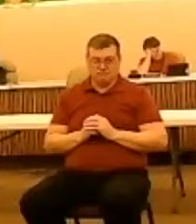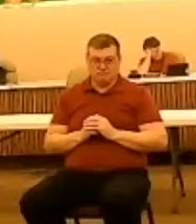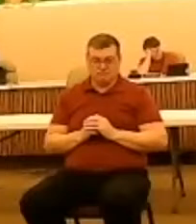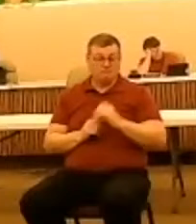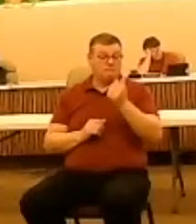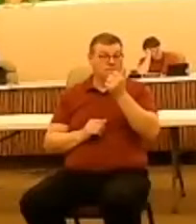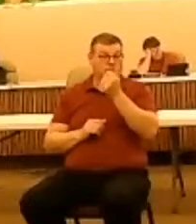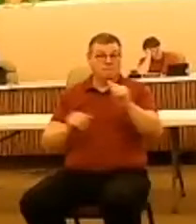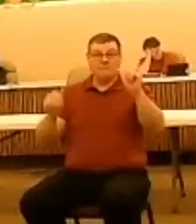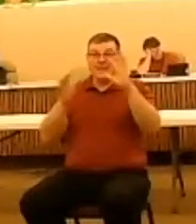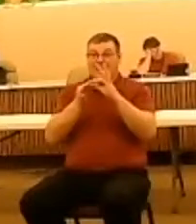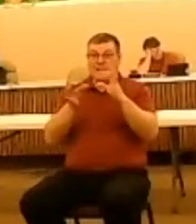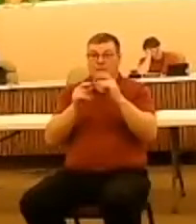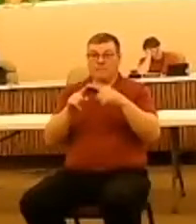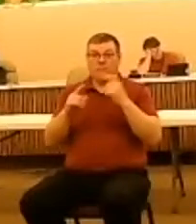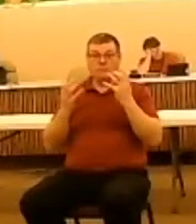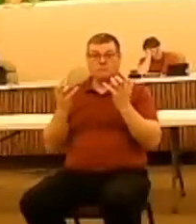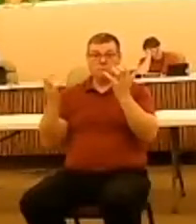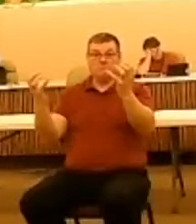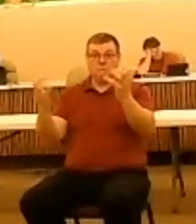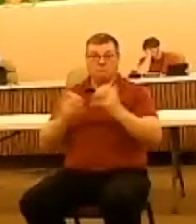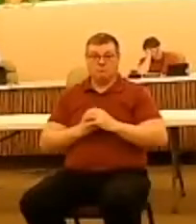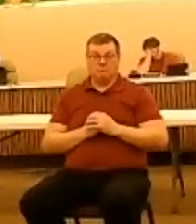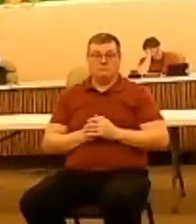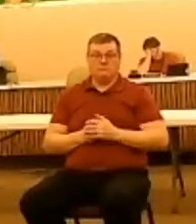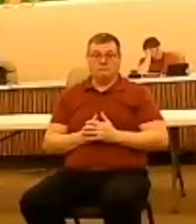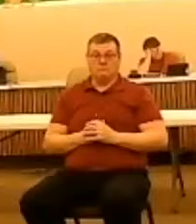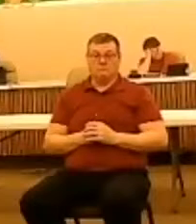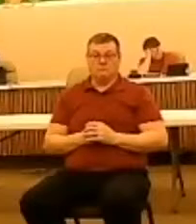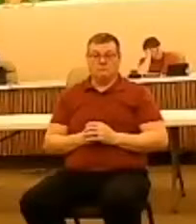Any comments from the public?